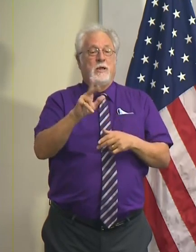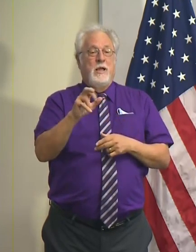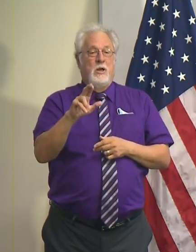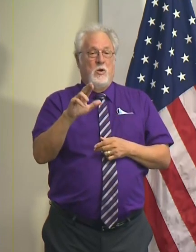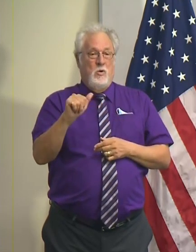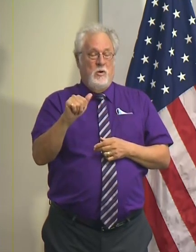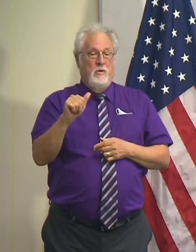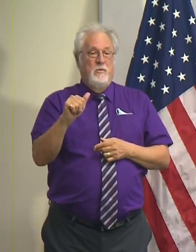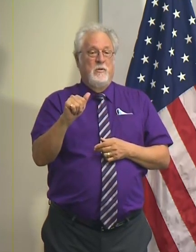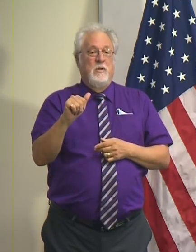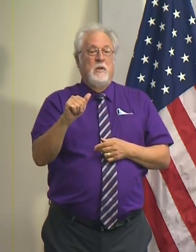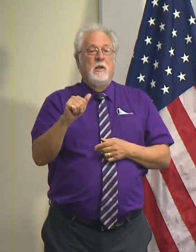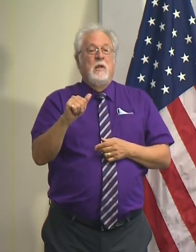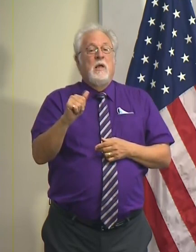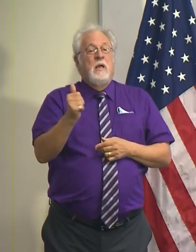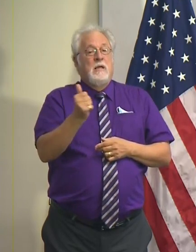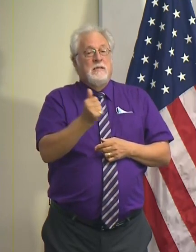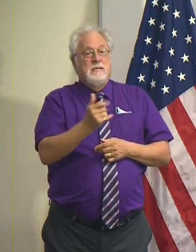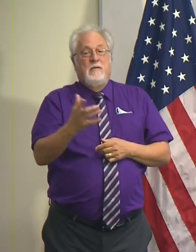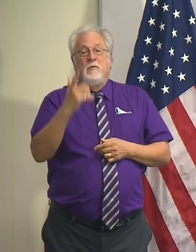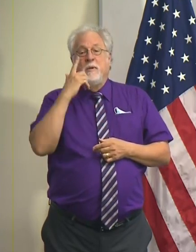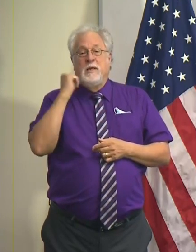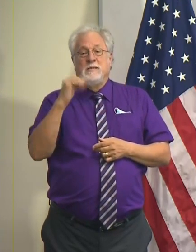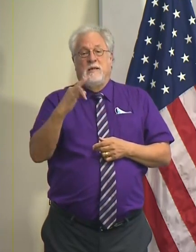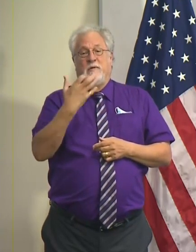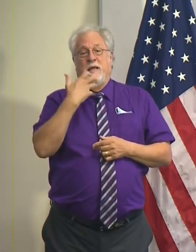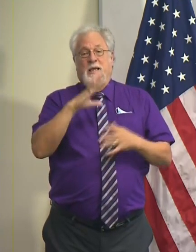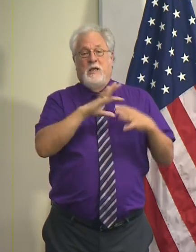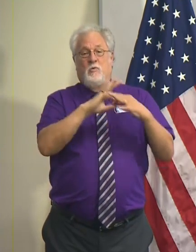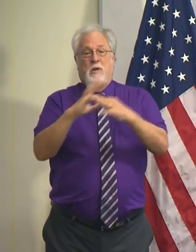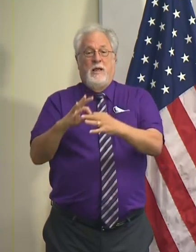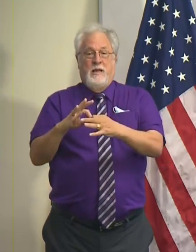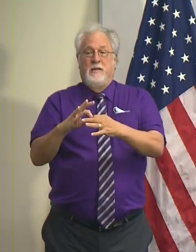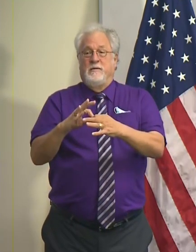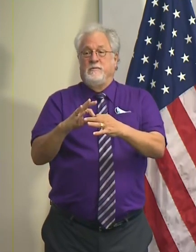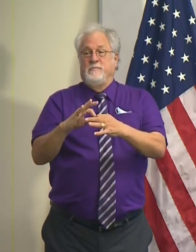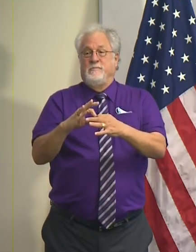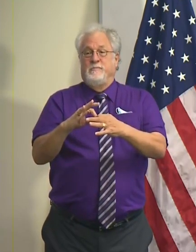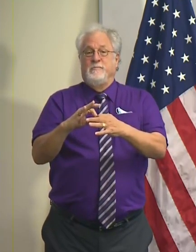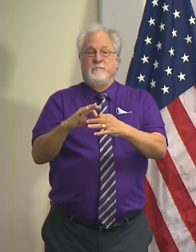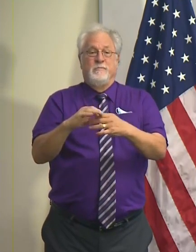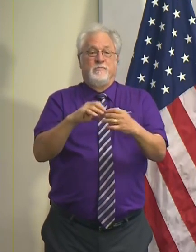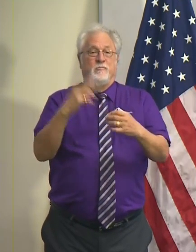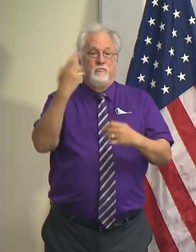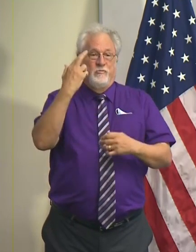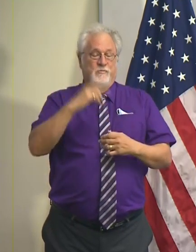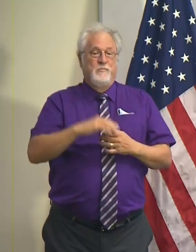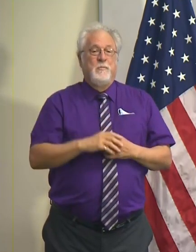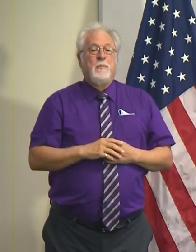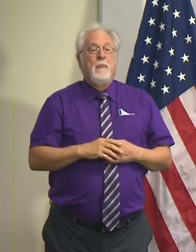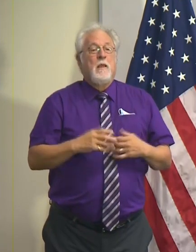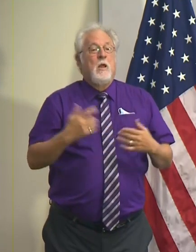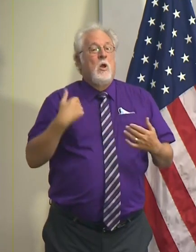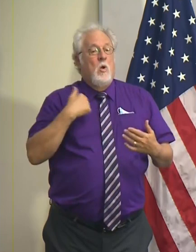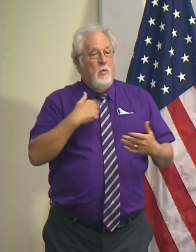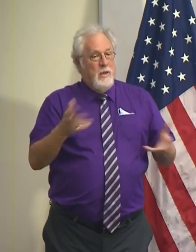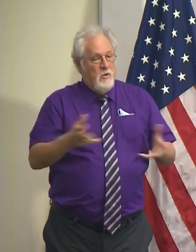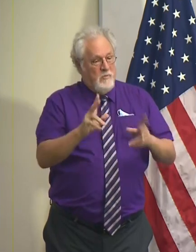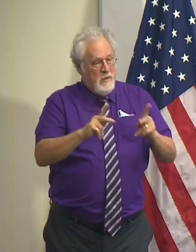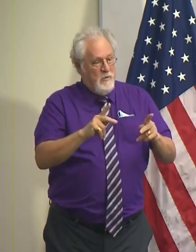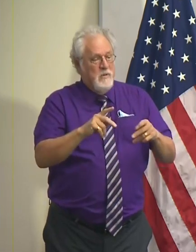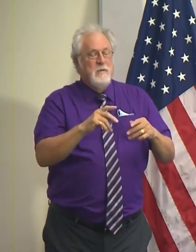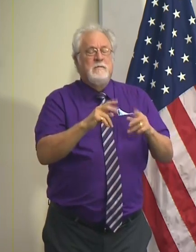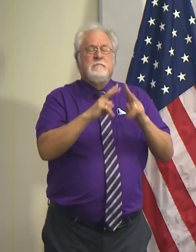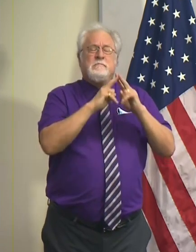Laura. A number of these are because of heat-related causes. So we do encourage everyone